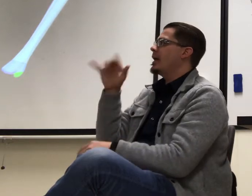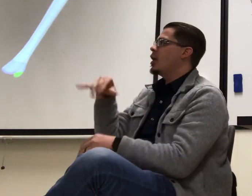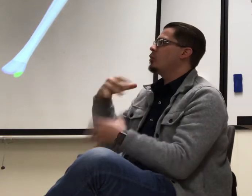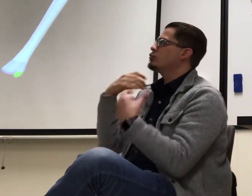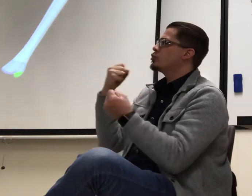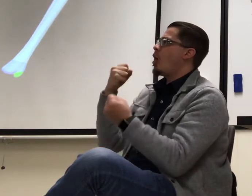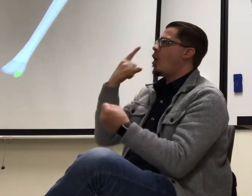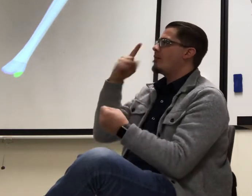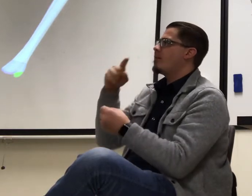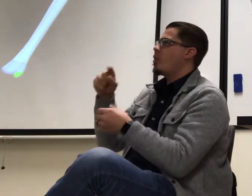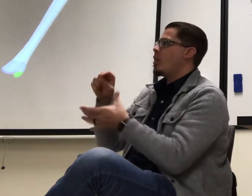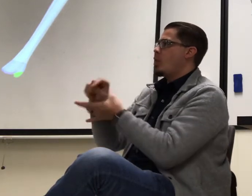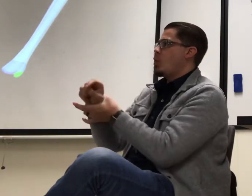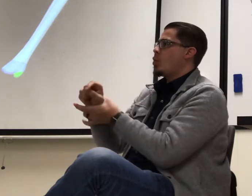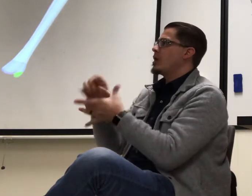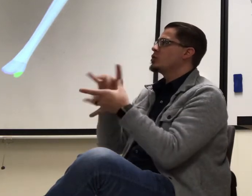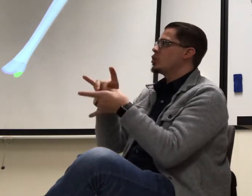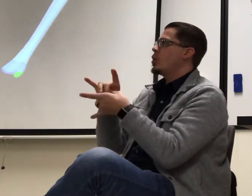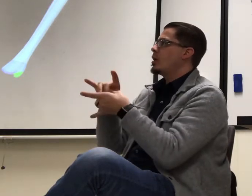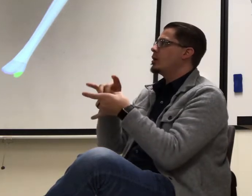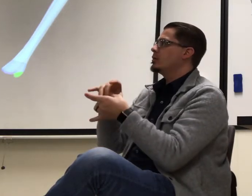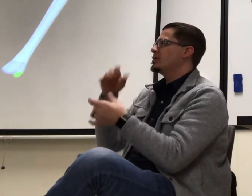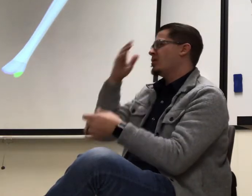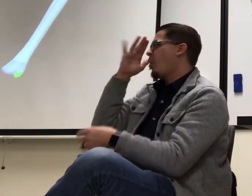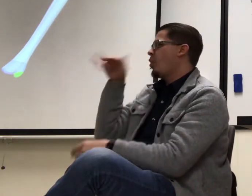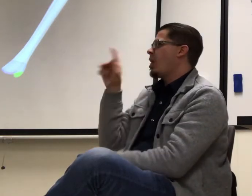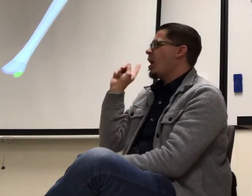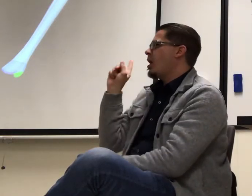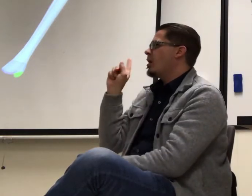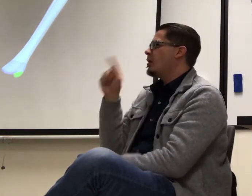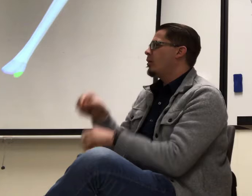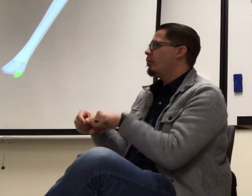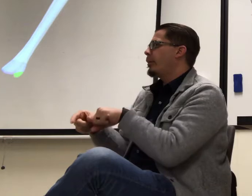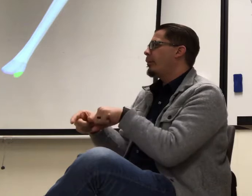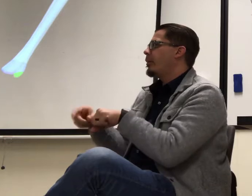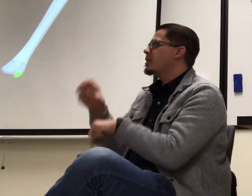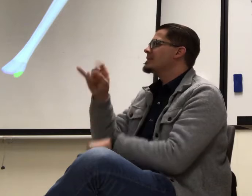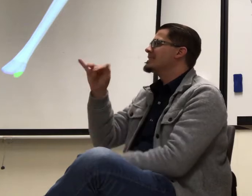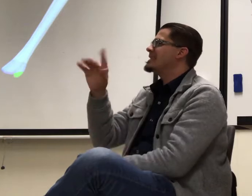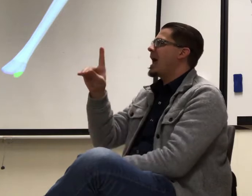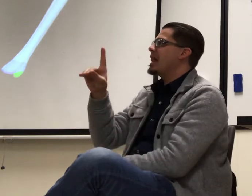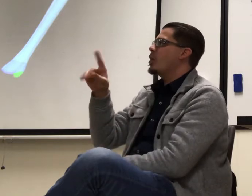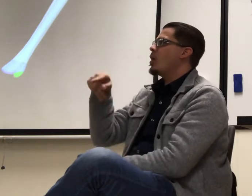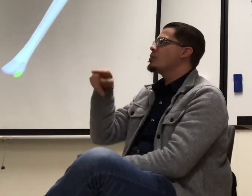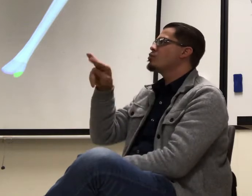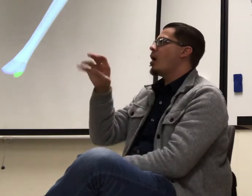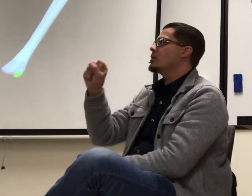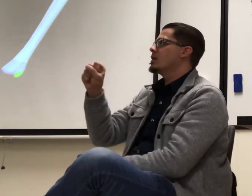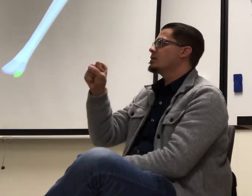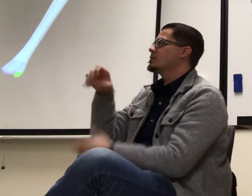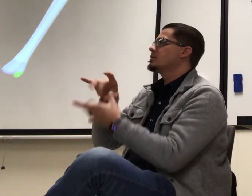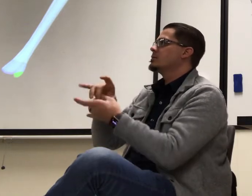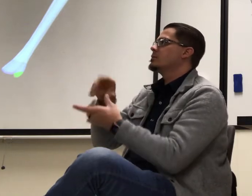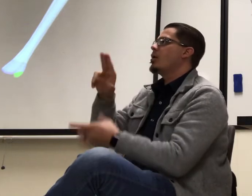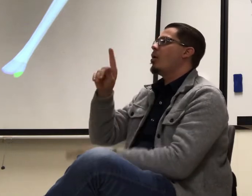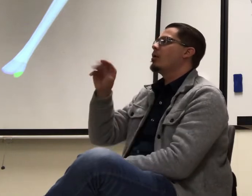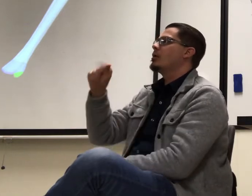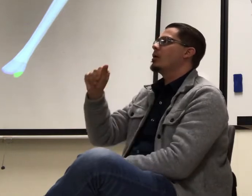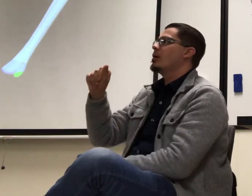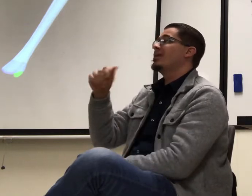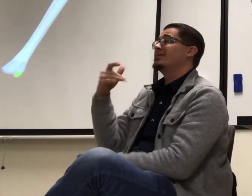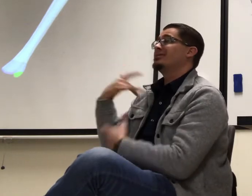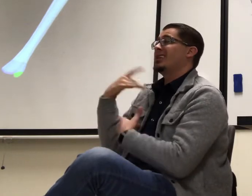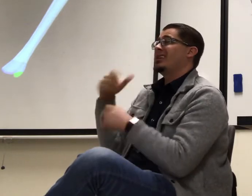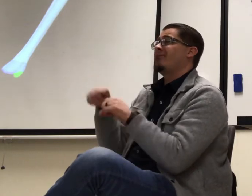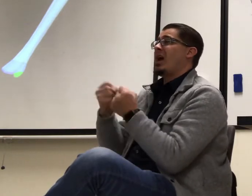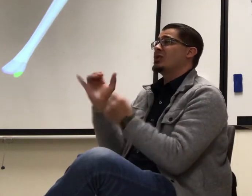joint, as we'll see. You just kind of know that styloid process of ulna. They're also prone to